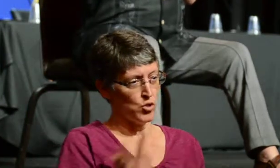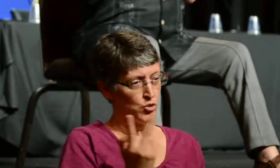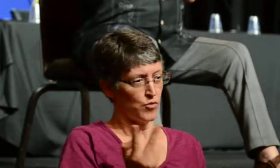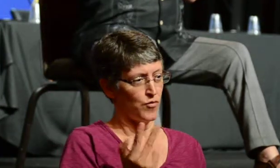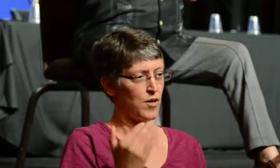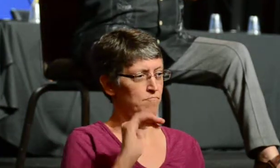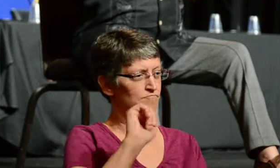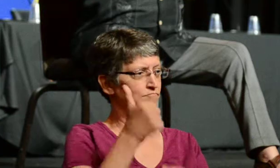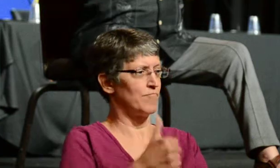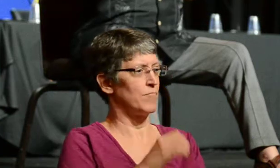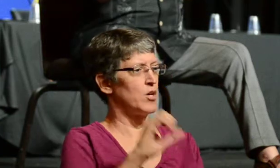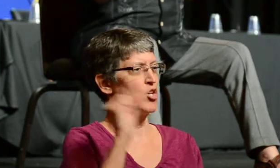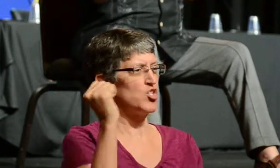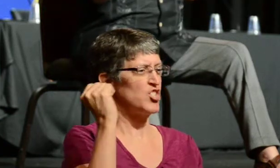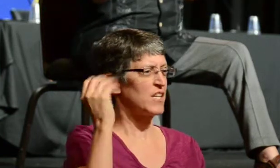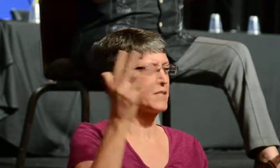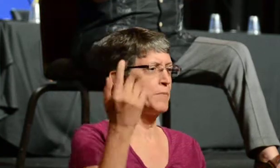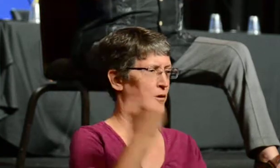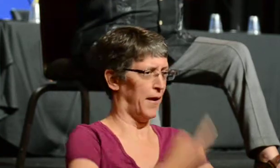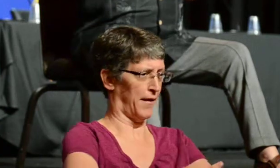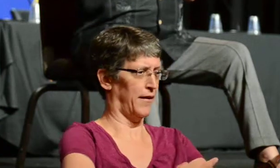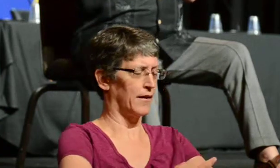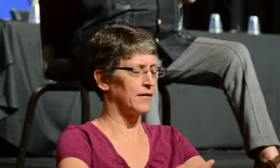a Shakespeare Day